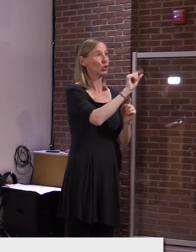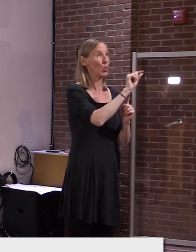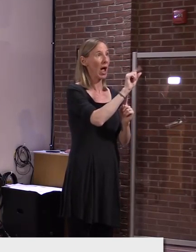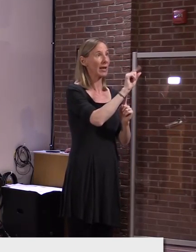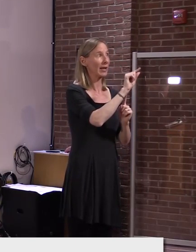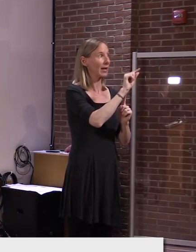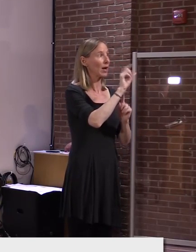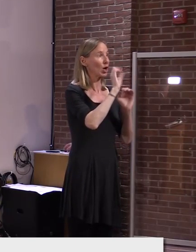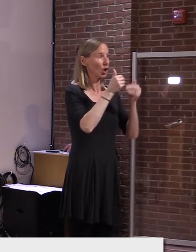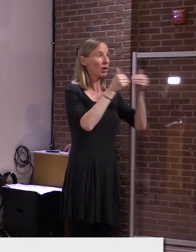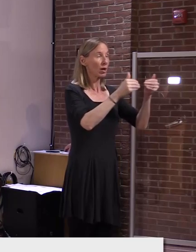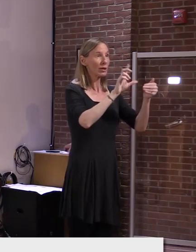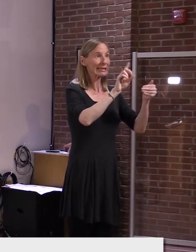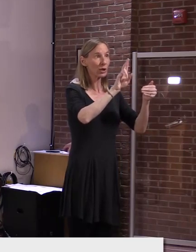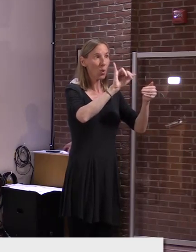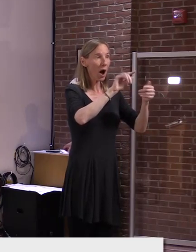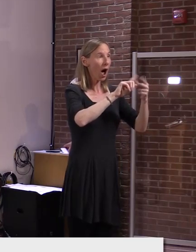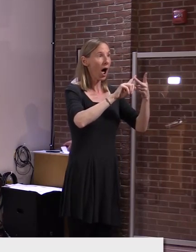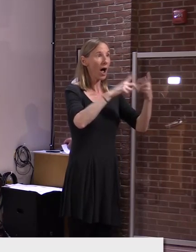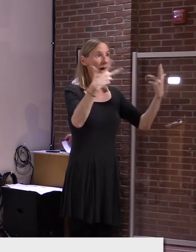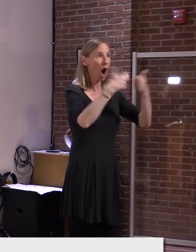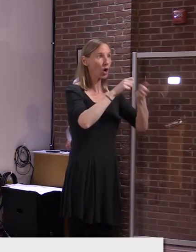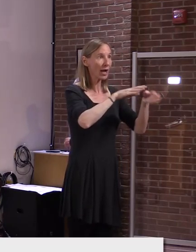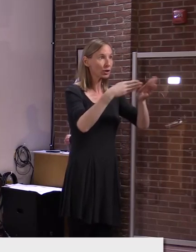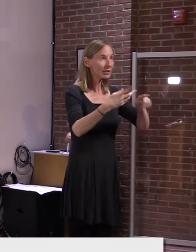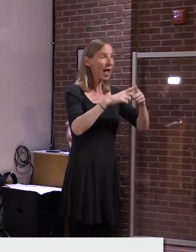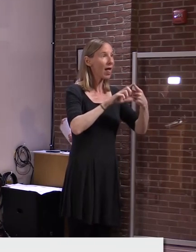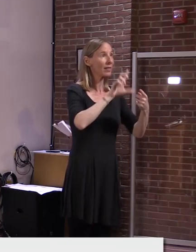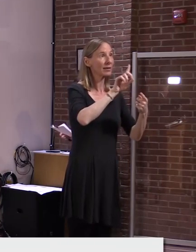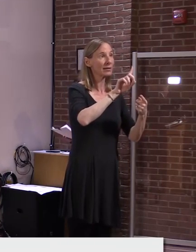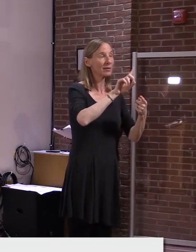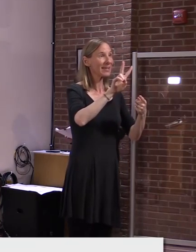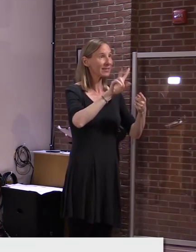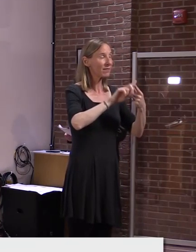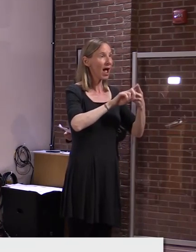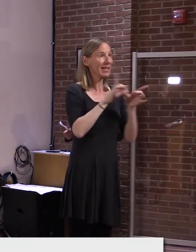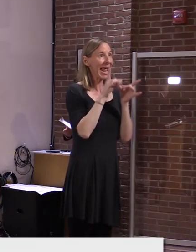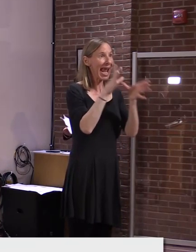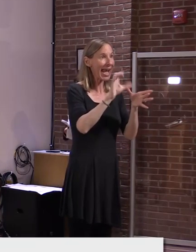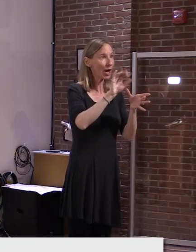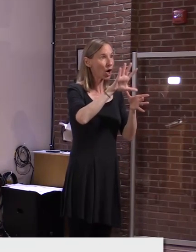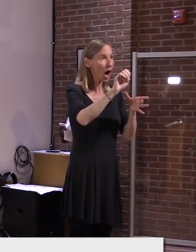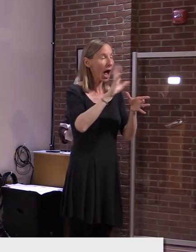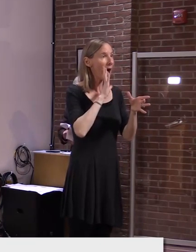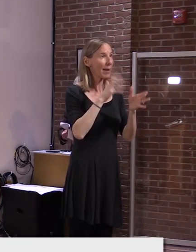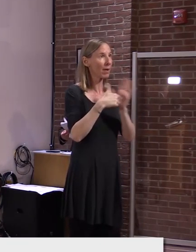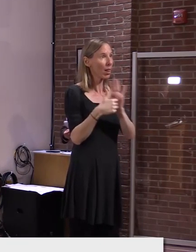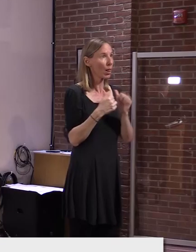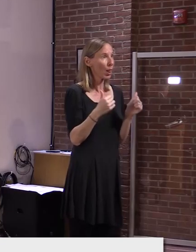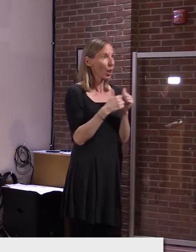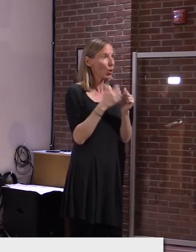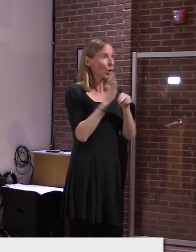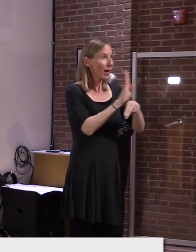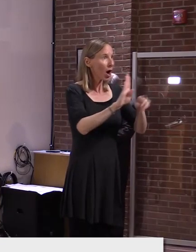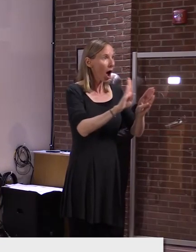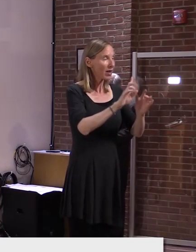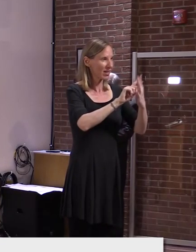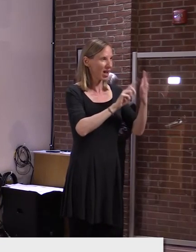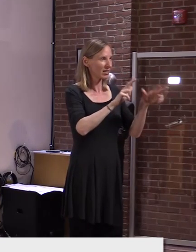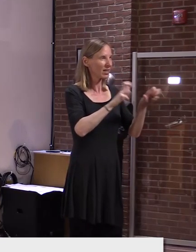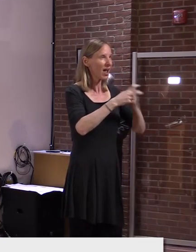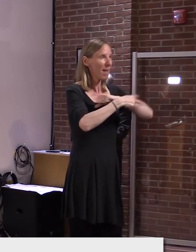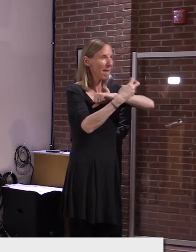of serious crimes like DUI, fatal car crashes, domestic abuse, hate crimes, lewd conduct, embezzlement, and more. Your veto letter